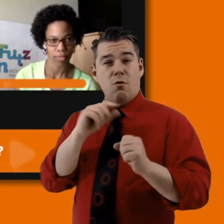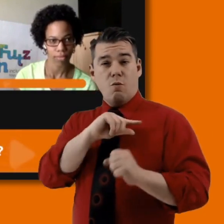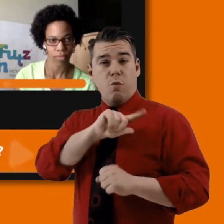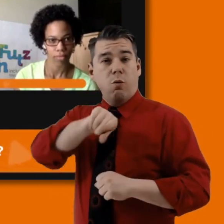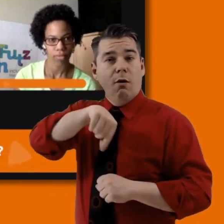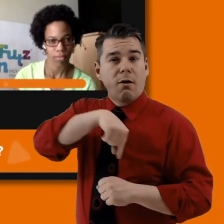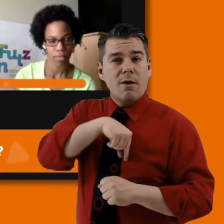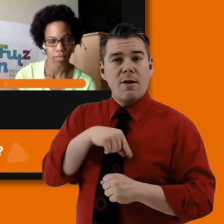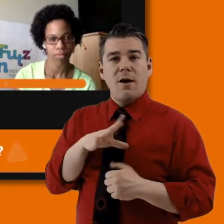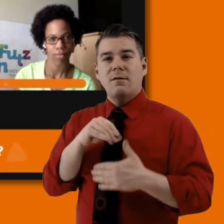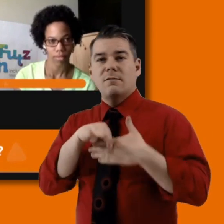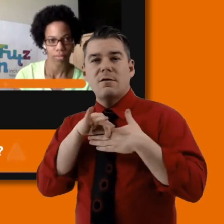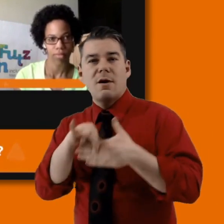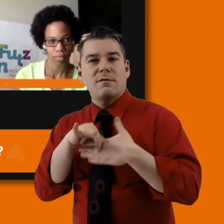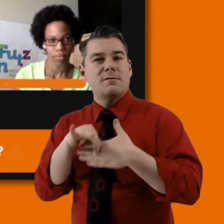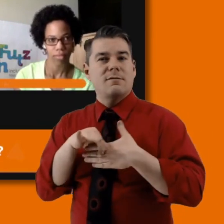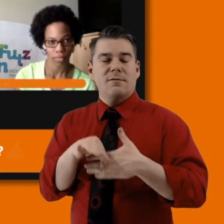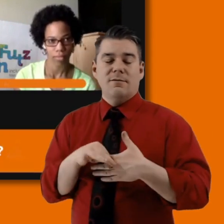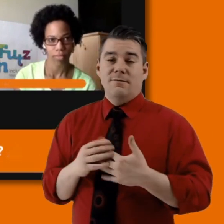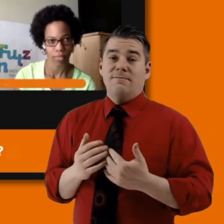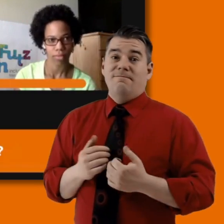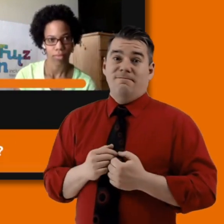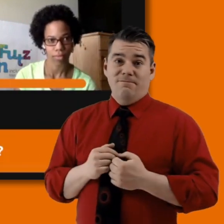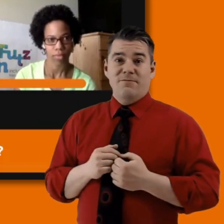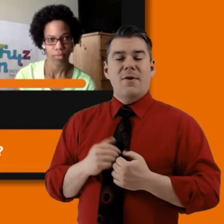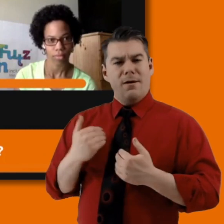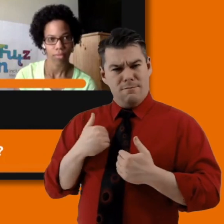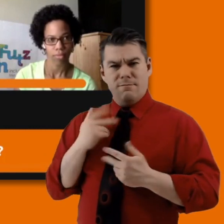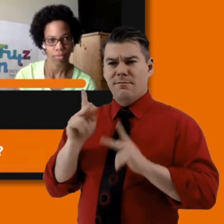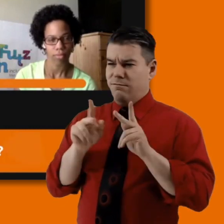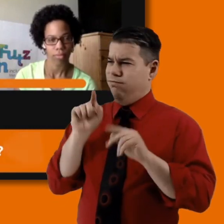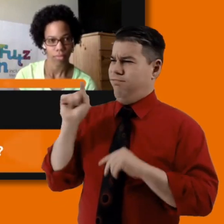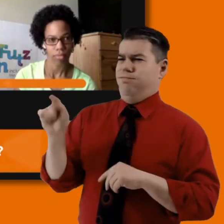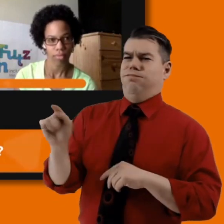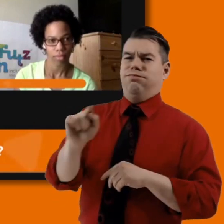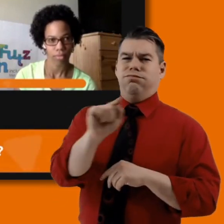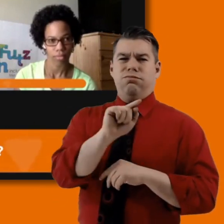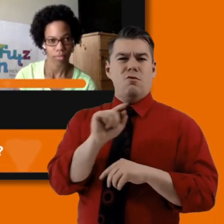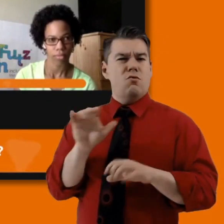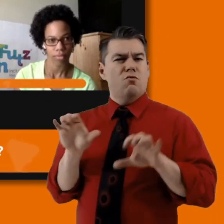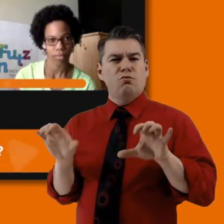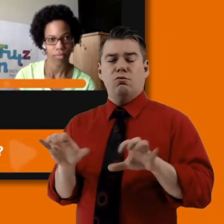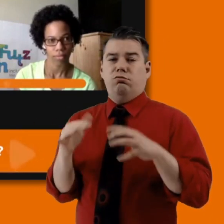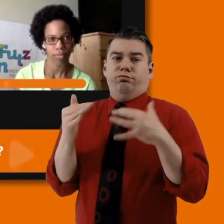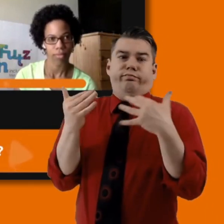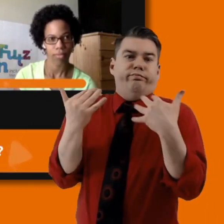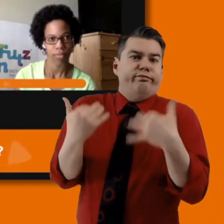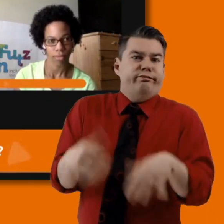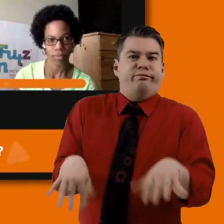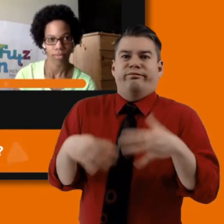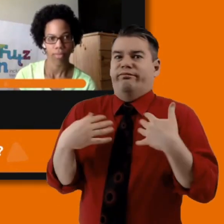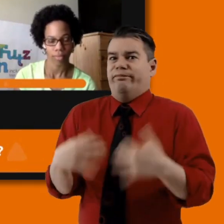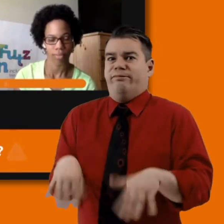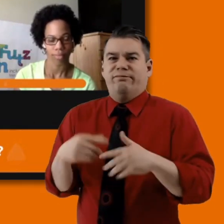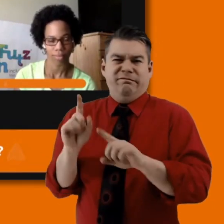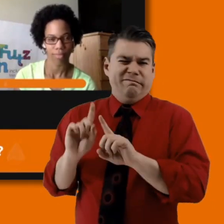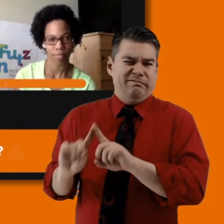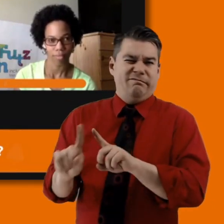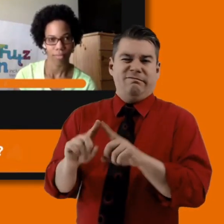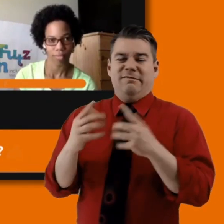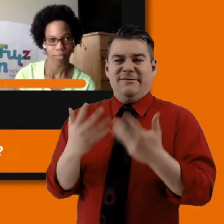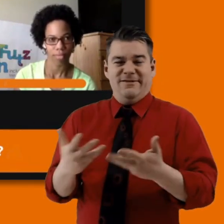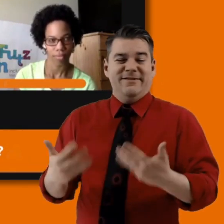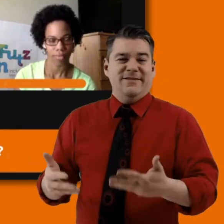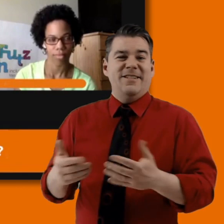and the content that we're getting. There are people out there doing unbelievable things. So it's